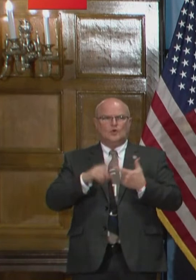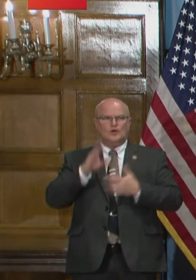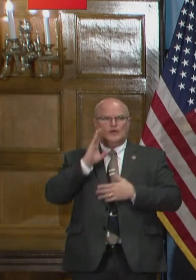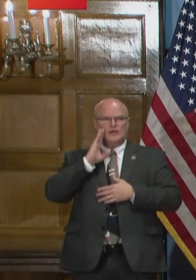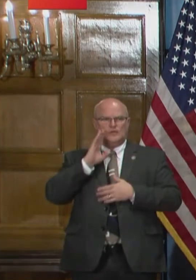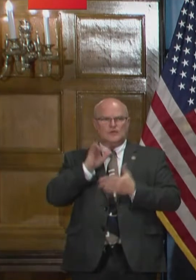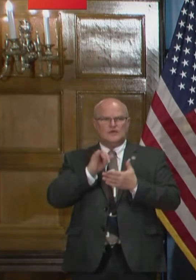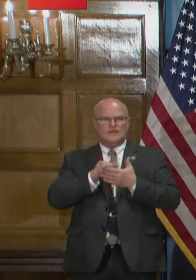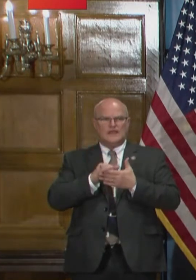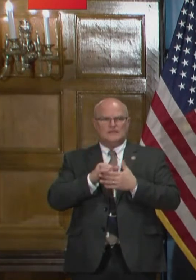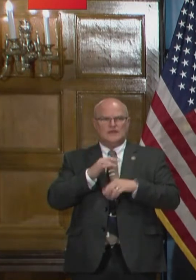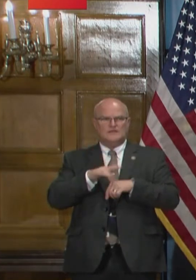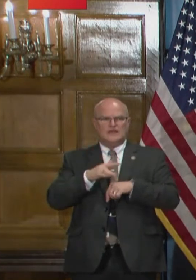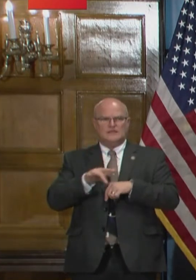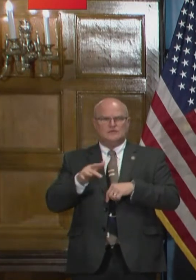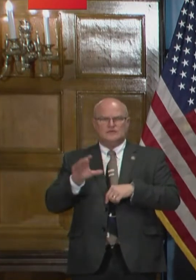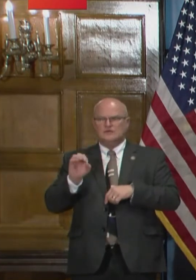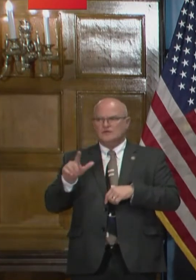How's that going to be made available?